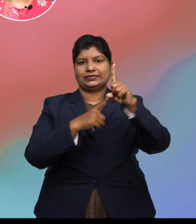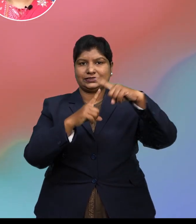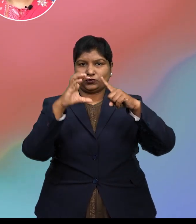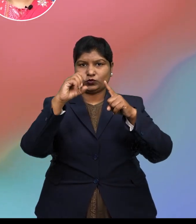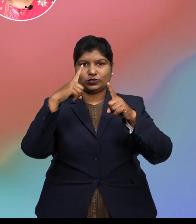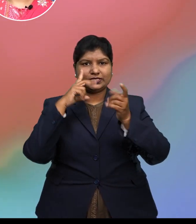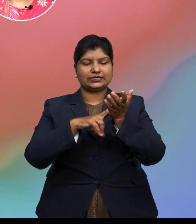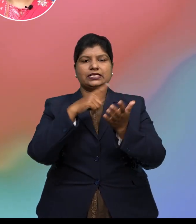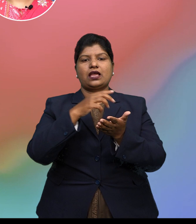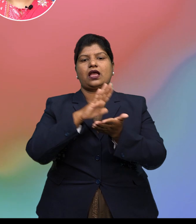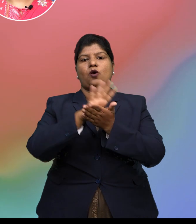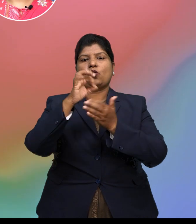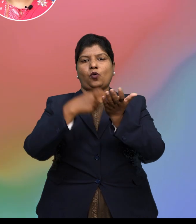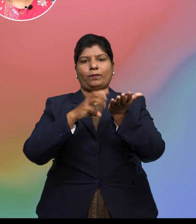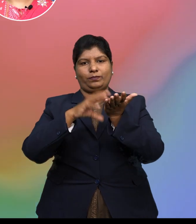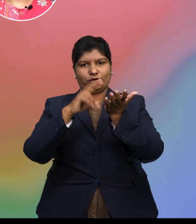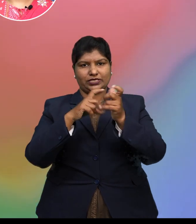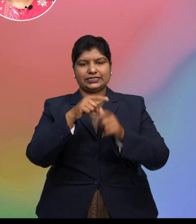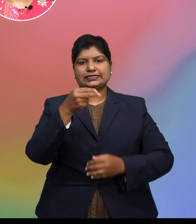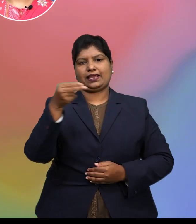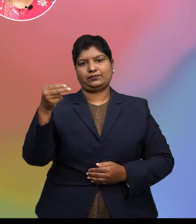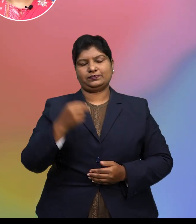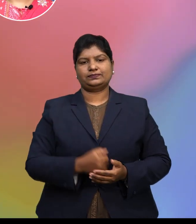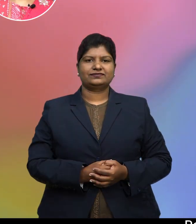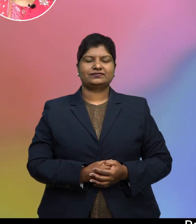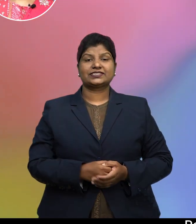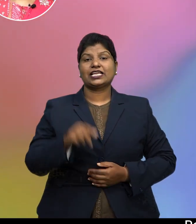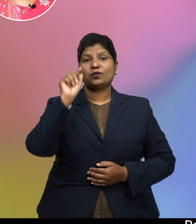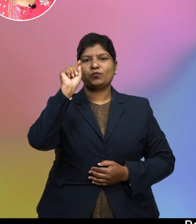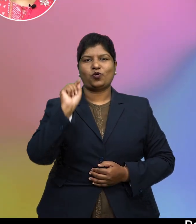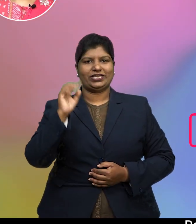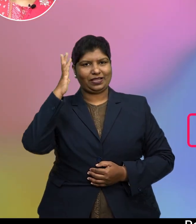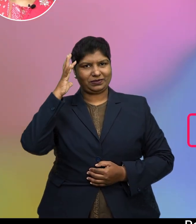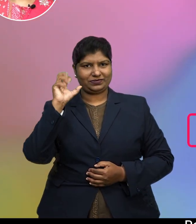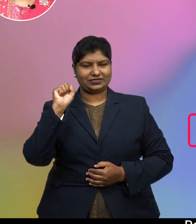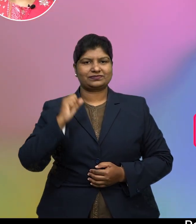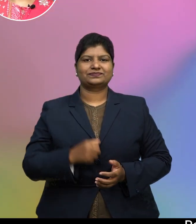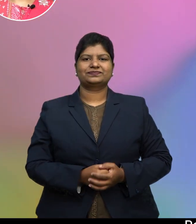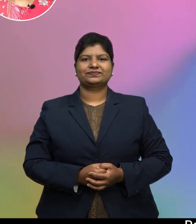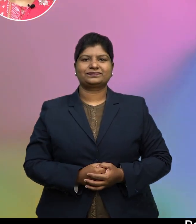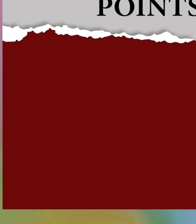Points to remember: